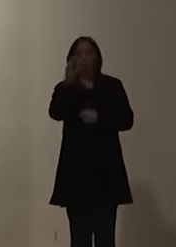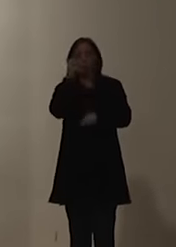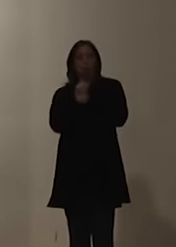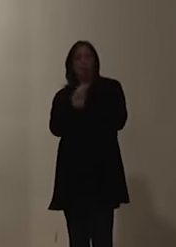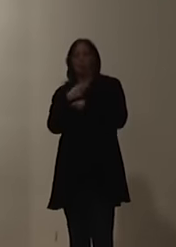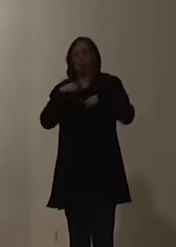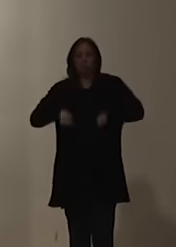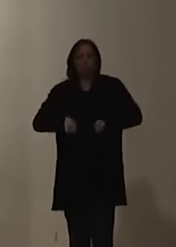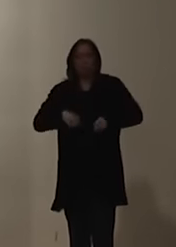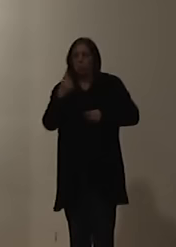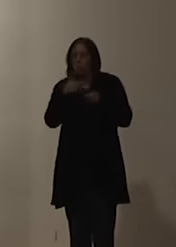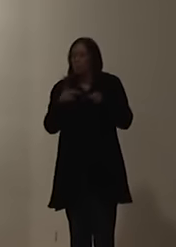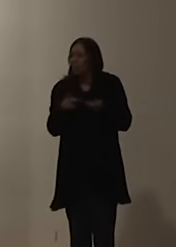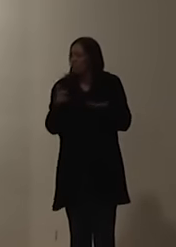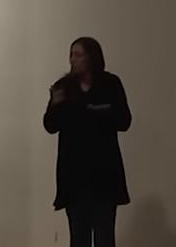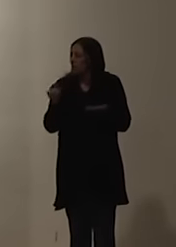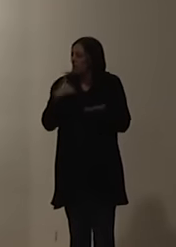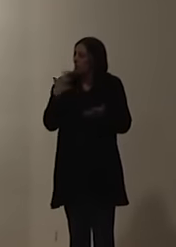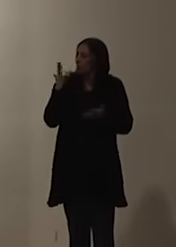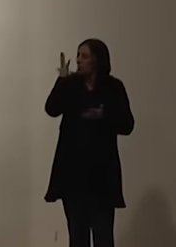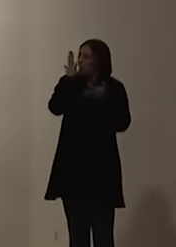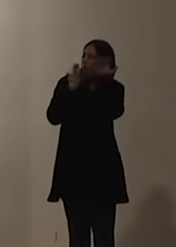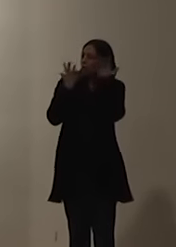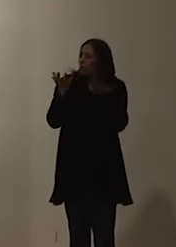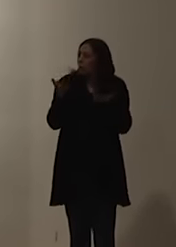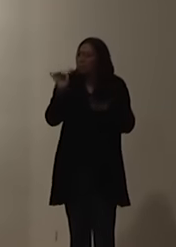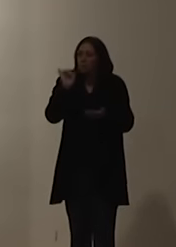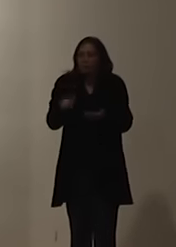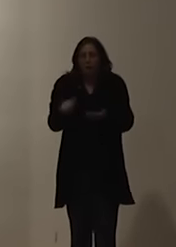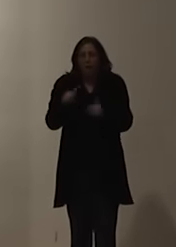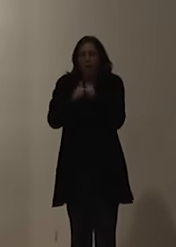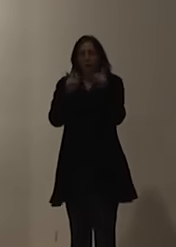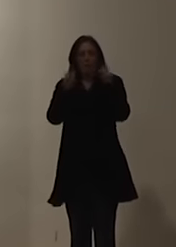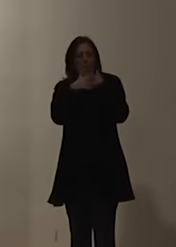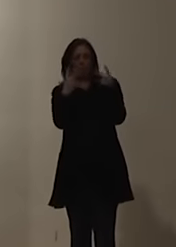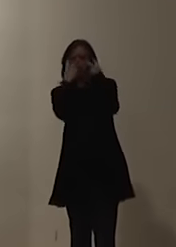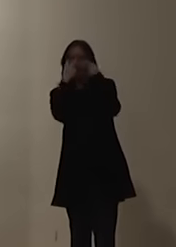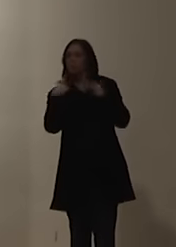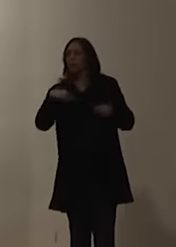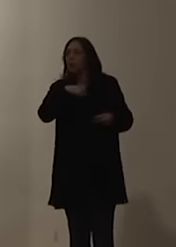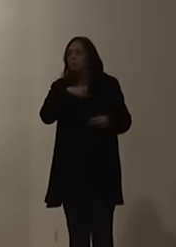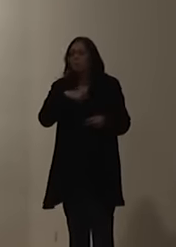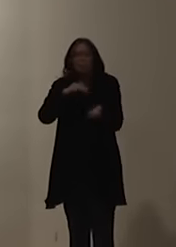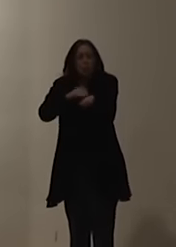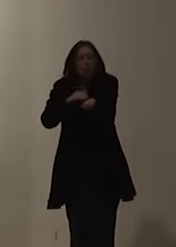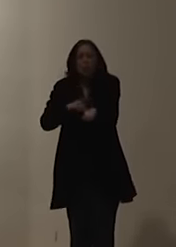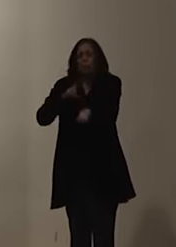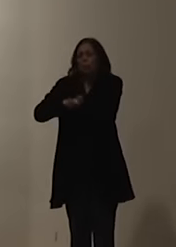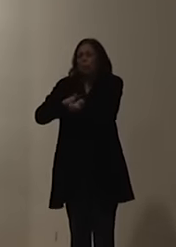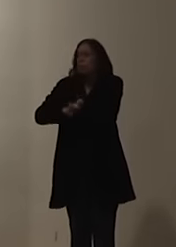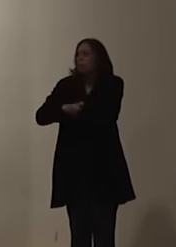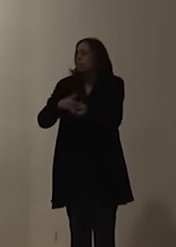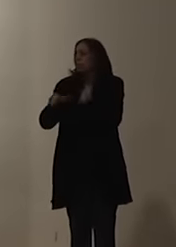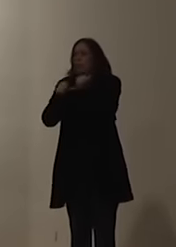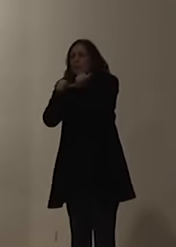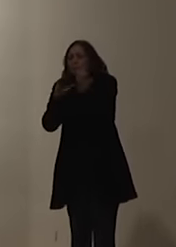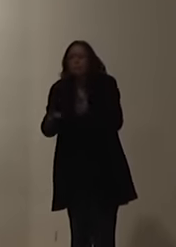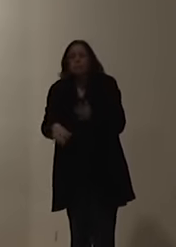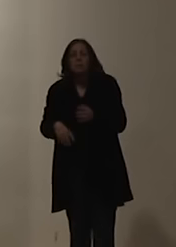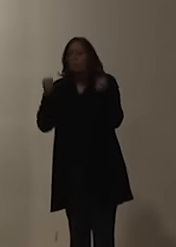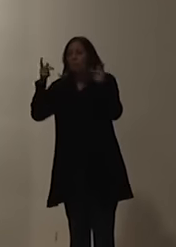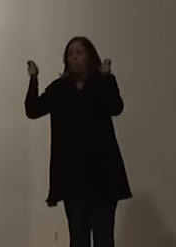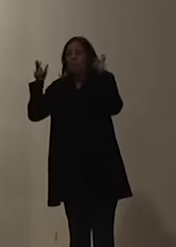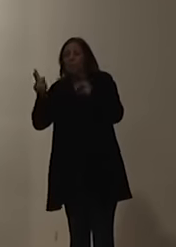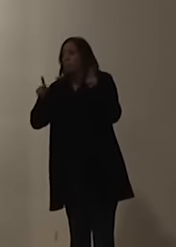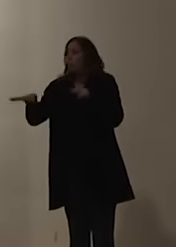volunteer for Partners in Health to go serve. Doctors, nurses, physician's assistants, and a lot of management